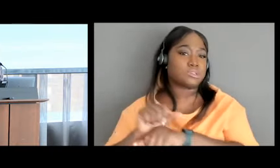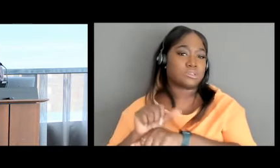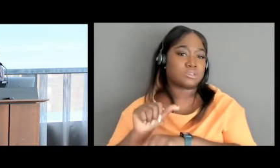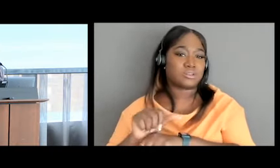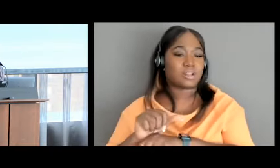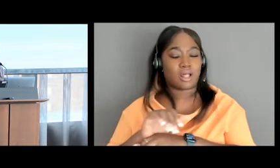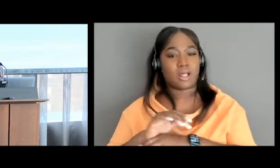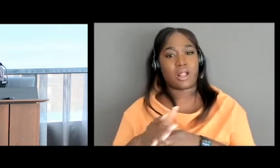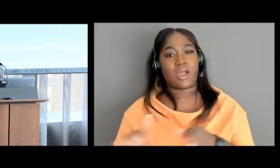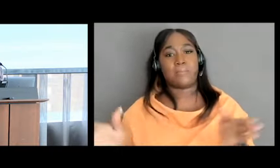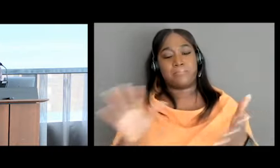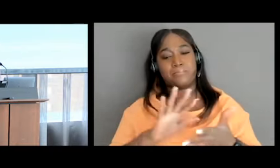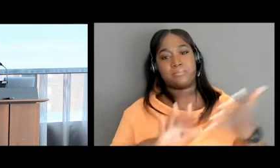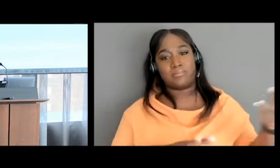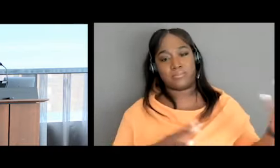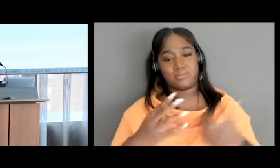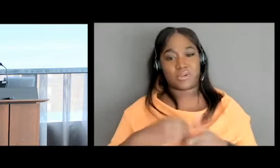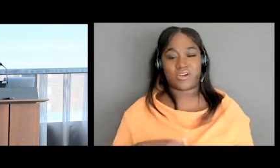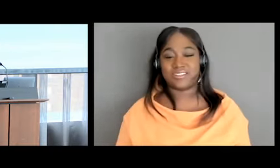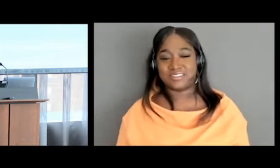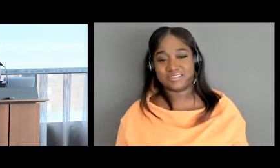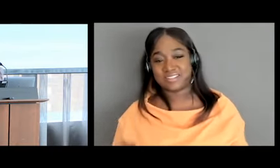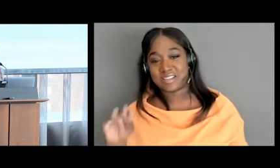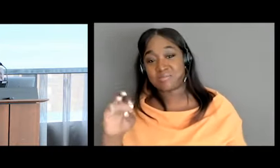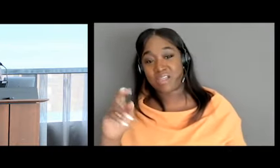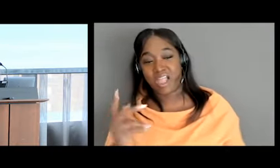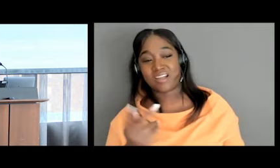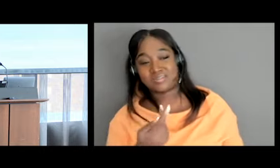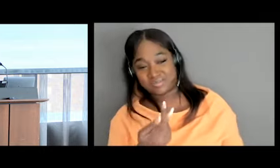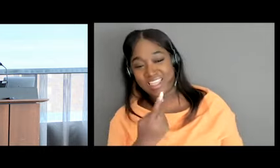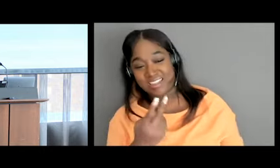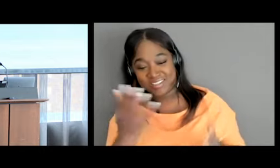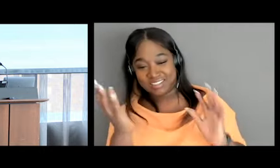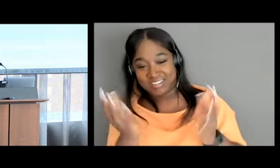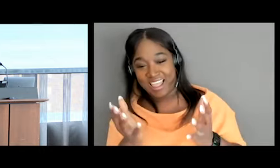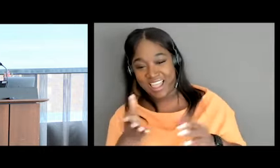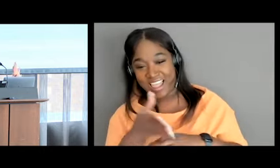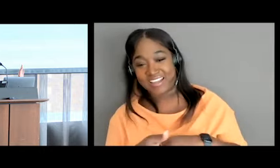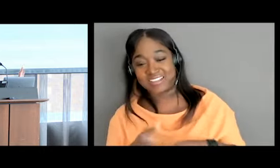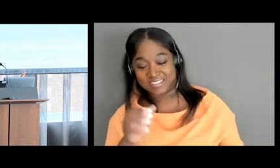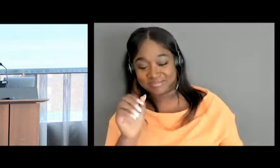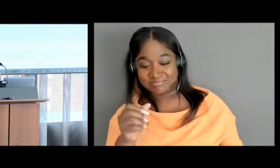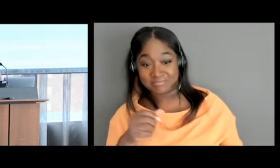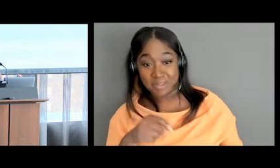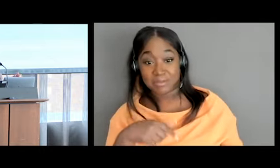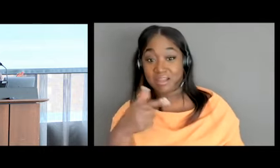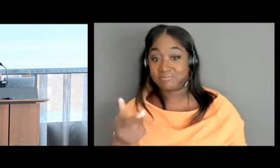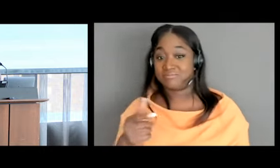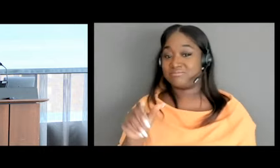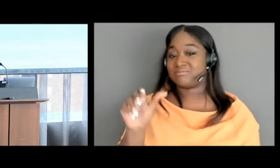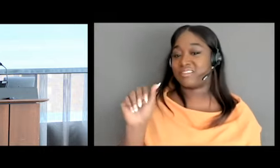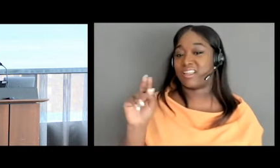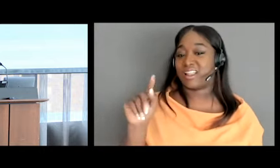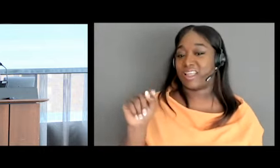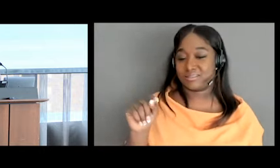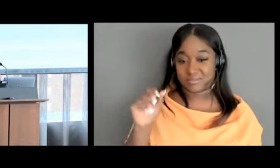She and I are going to talk afterwards, so go ahead. Sure. Okay. I think this does bring up a whole other